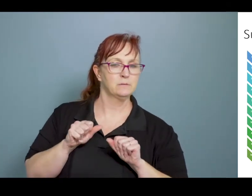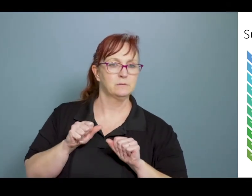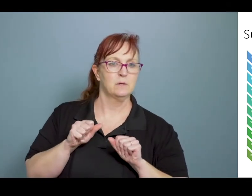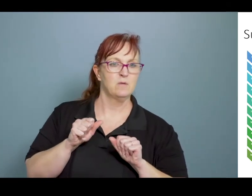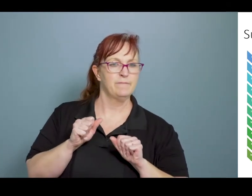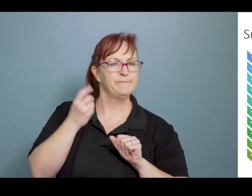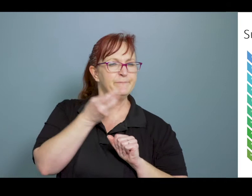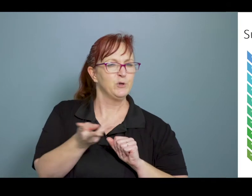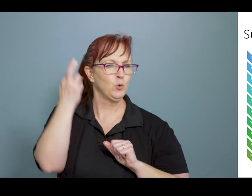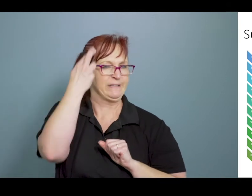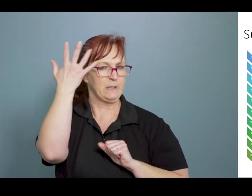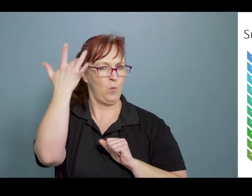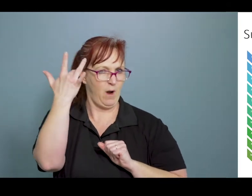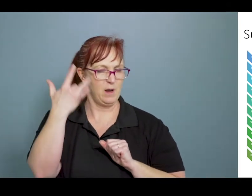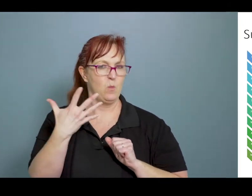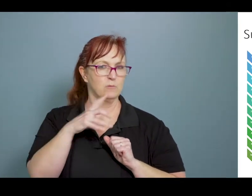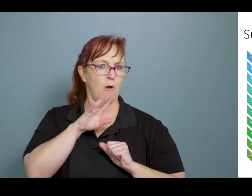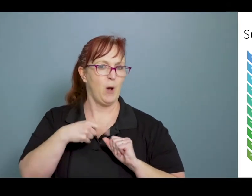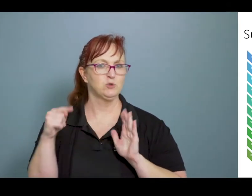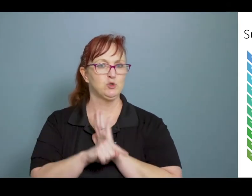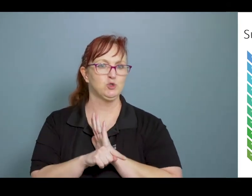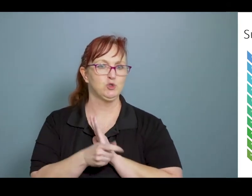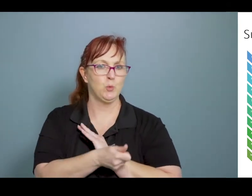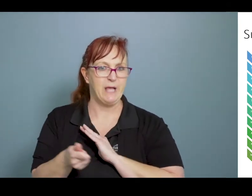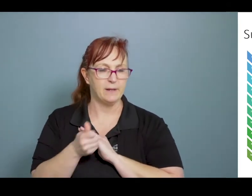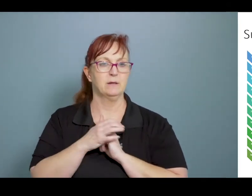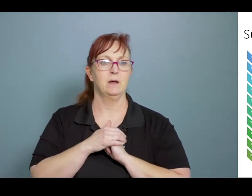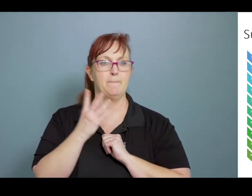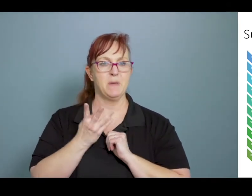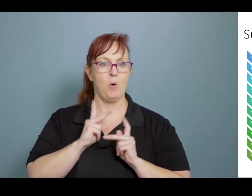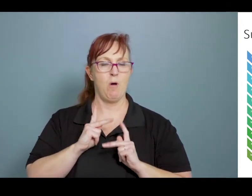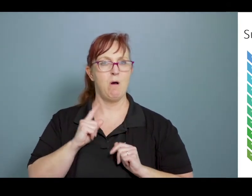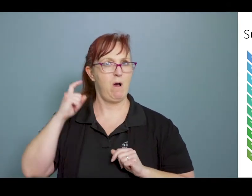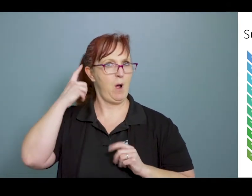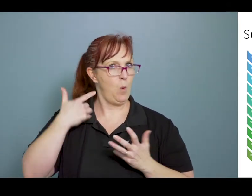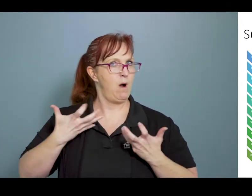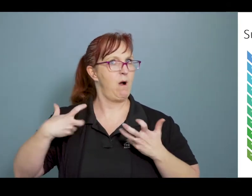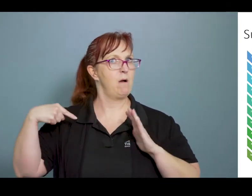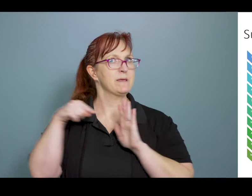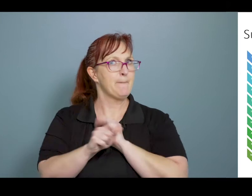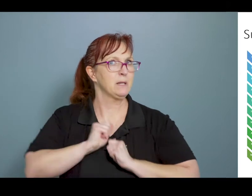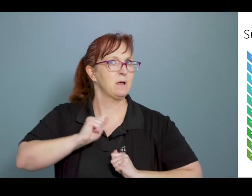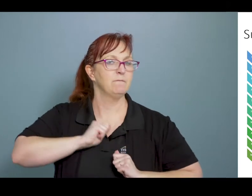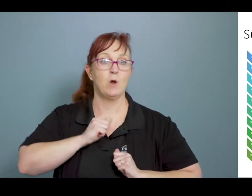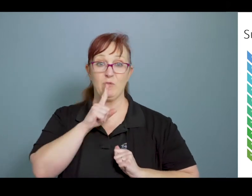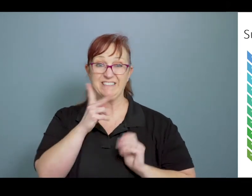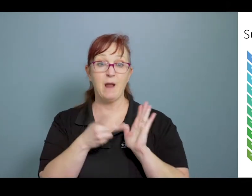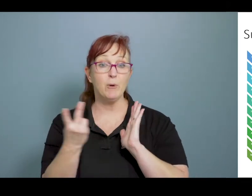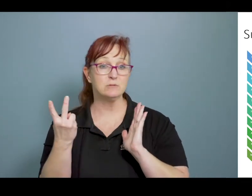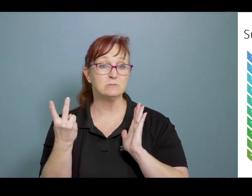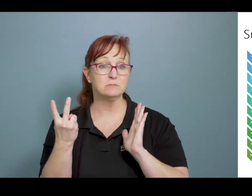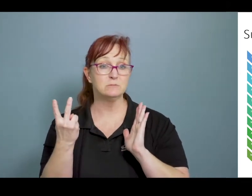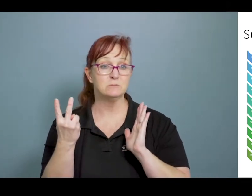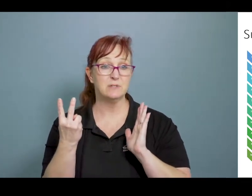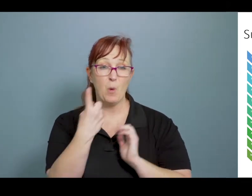One, we know that people contemplating suicide has doubled over the